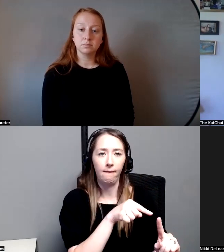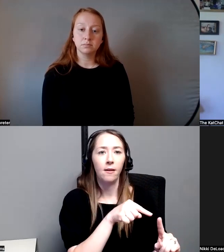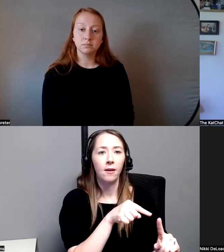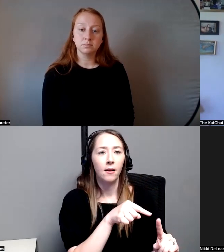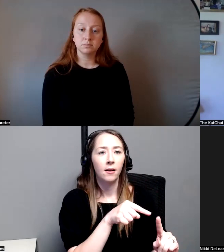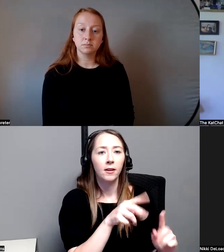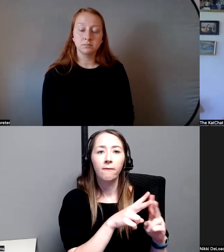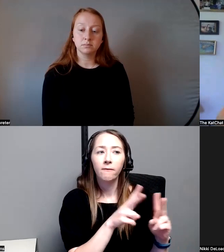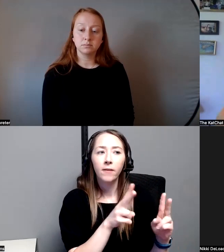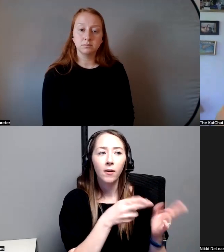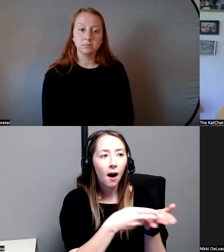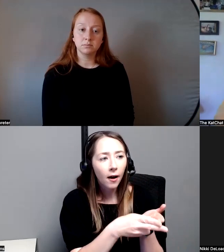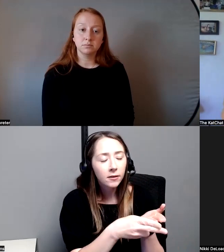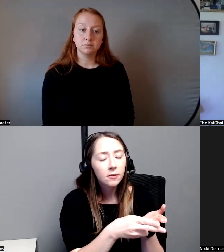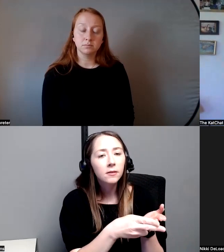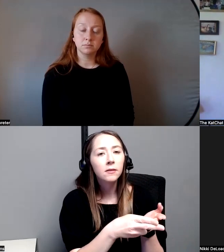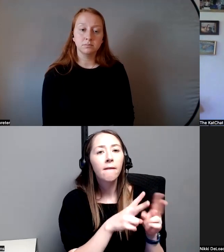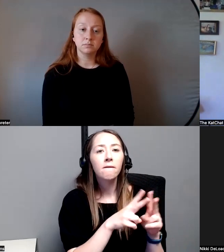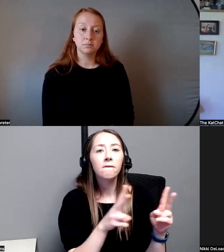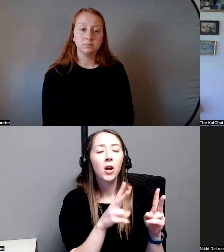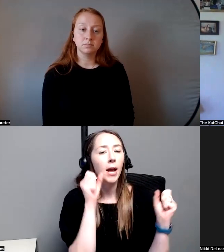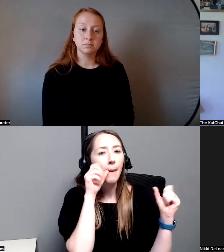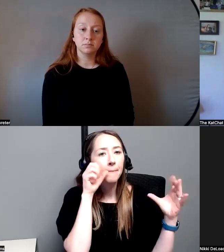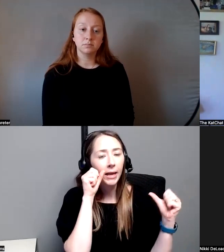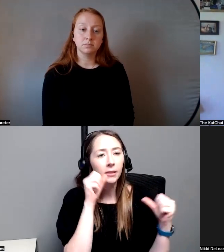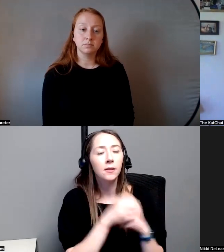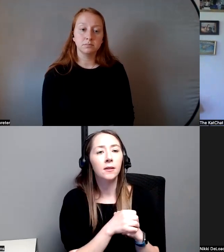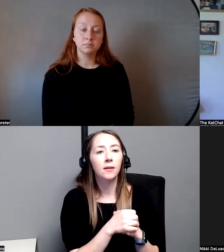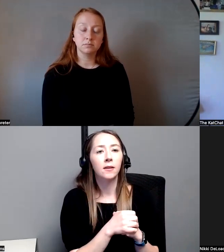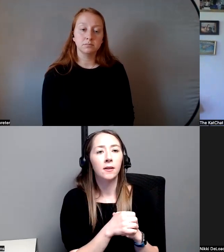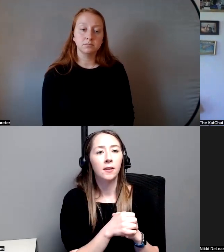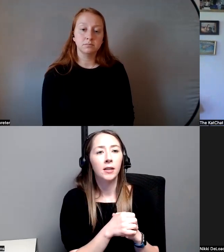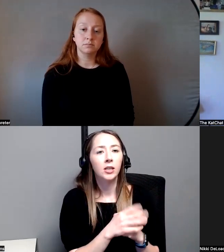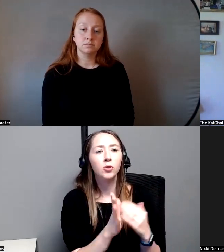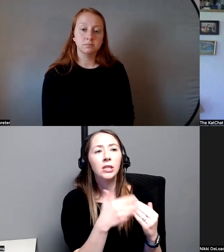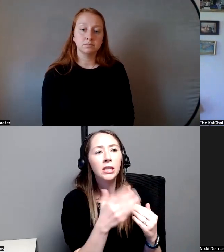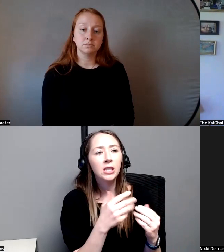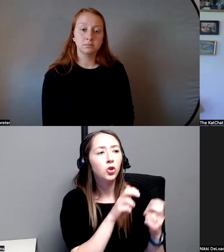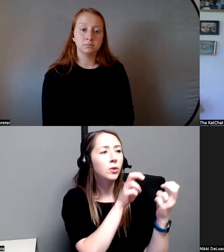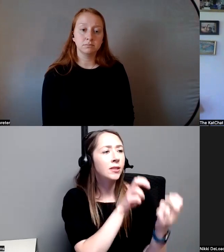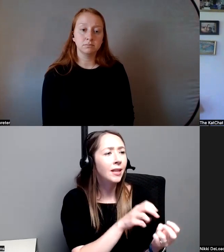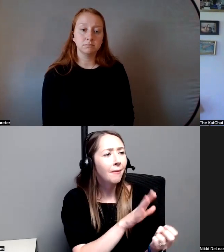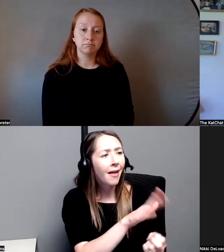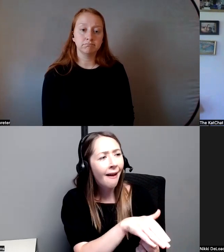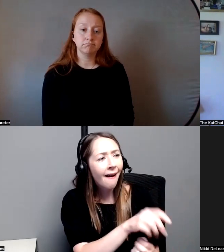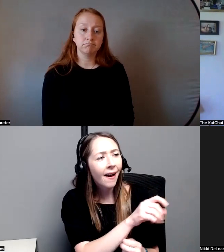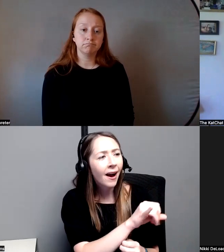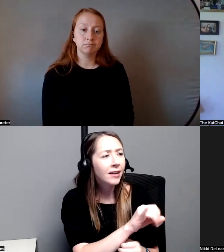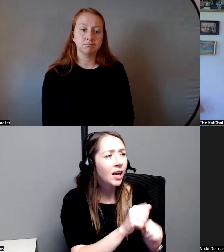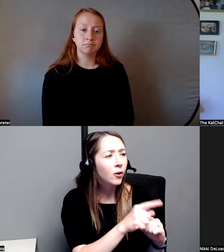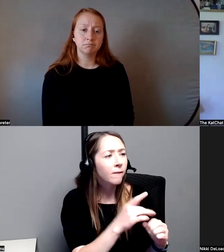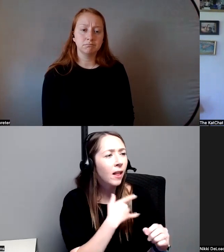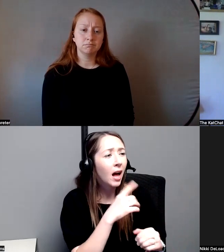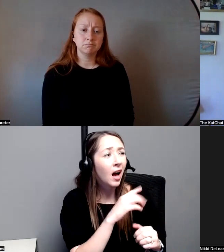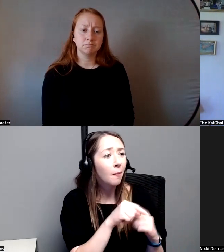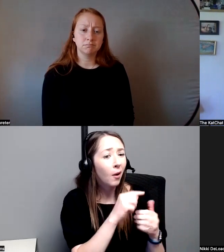is so honest and so amazing. He was so easy to just sit down with and say, "Hey, AIs, how do you